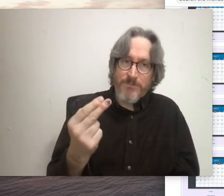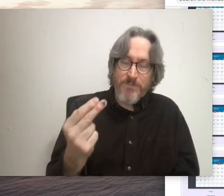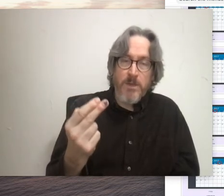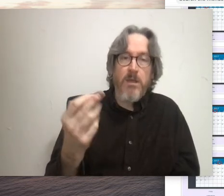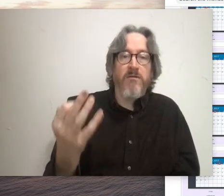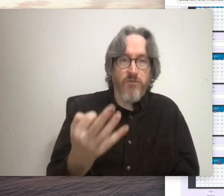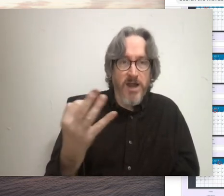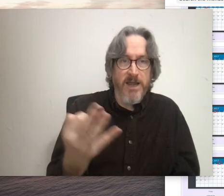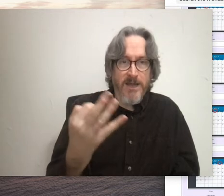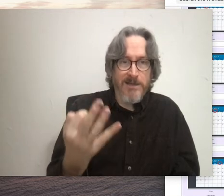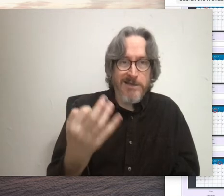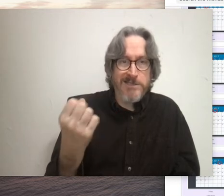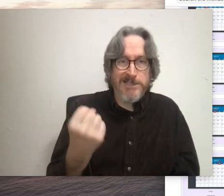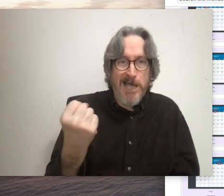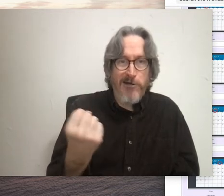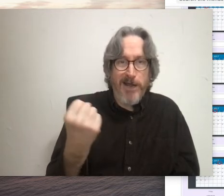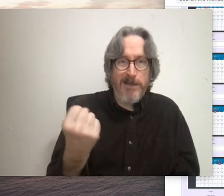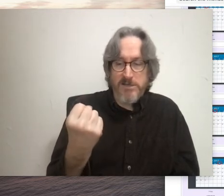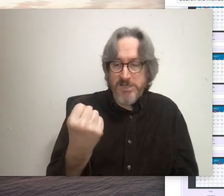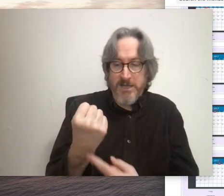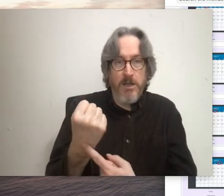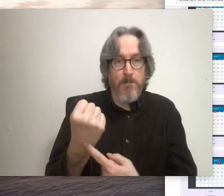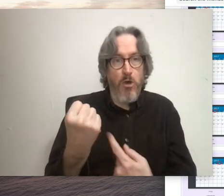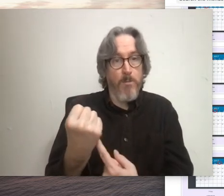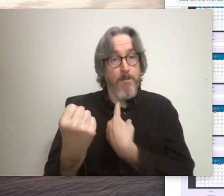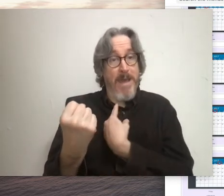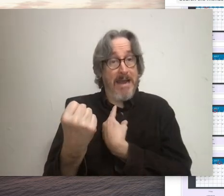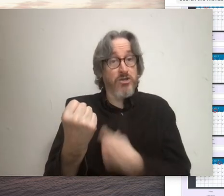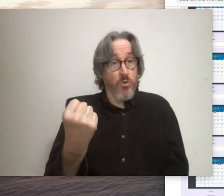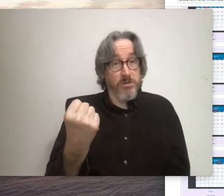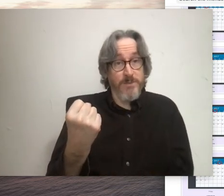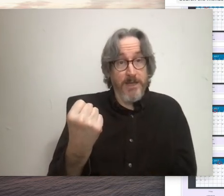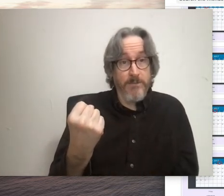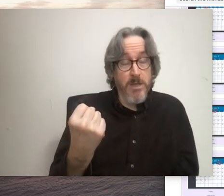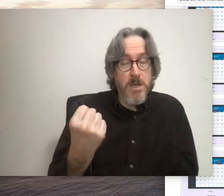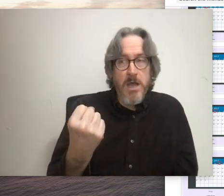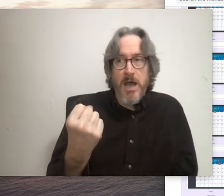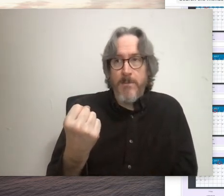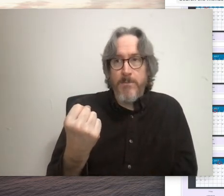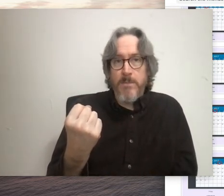Thursday, Friday, Saturday. See, palm back towards me.